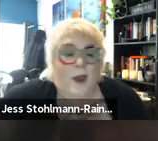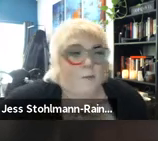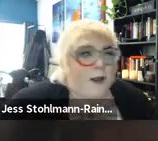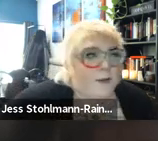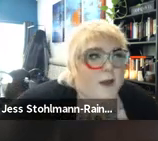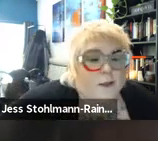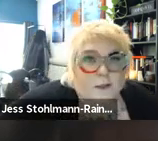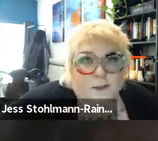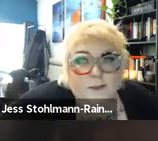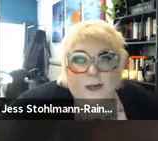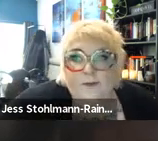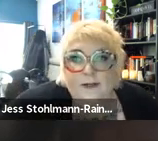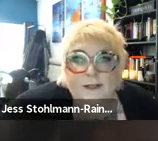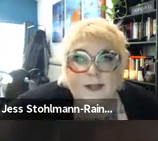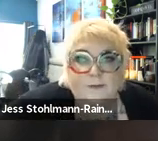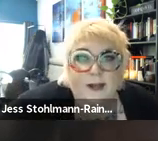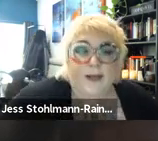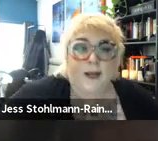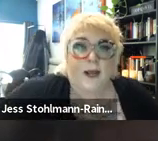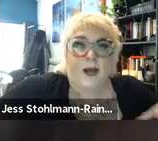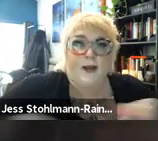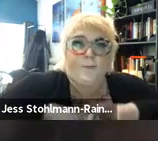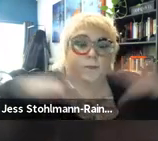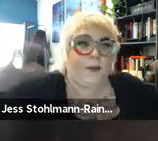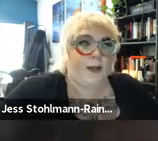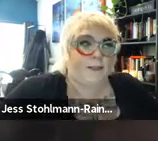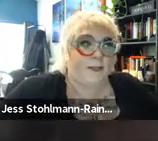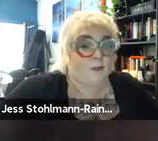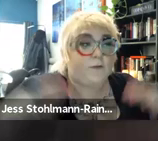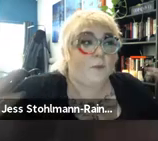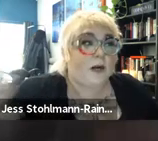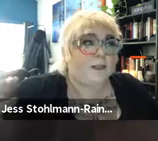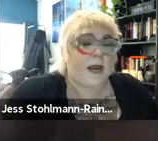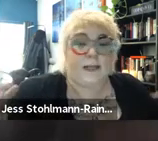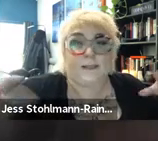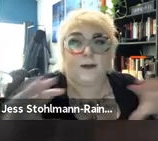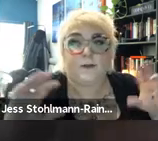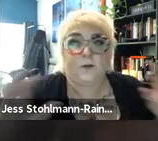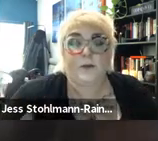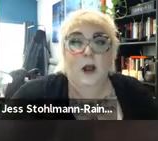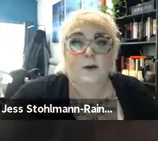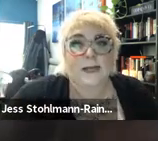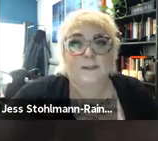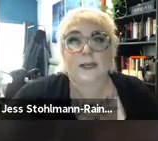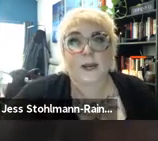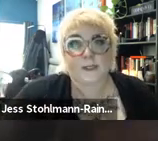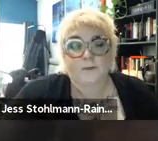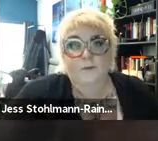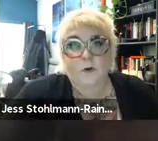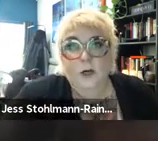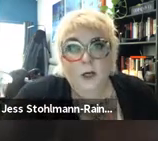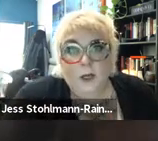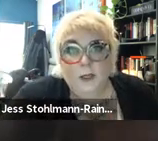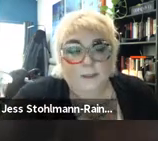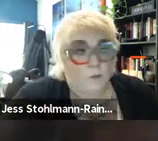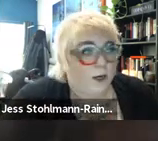funding them and the national suicide prevention lifeline um has sort of emerged as the sort of bureaucratizing agent